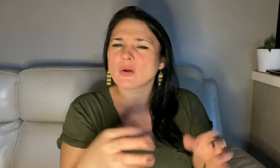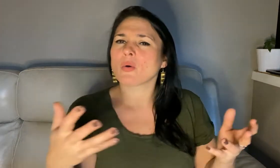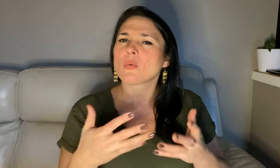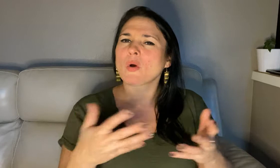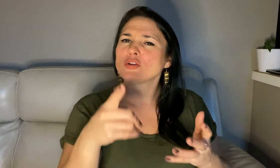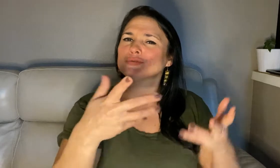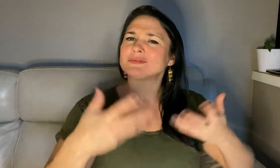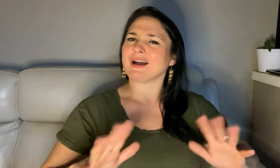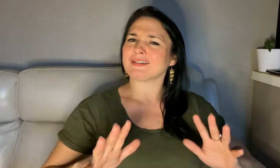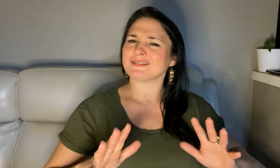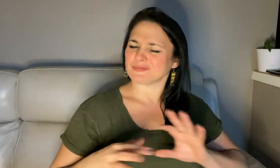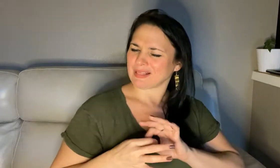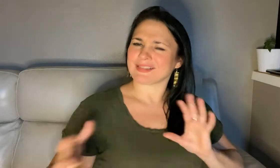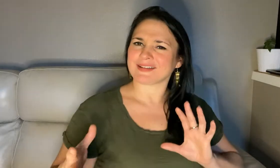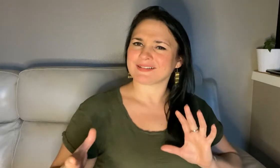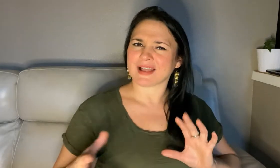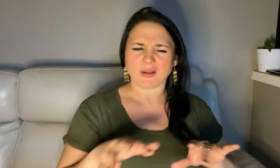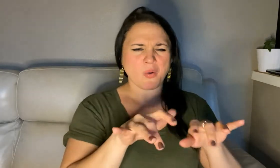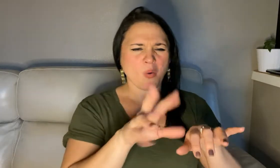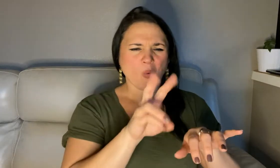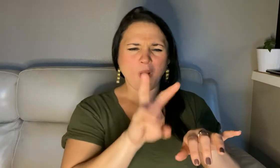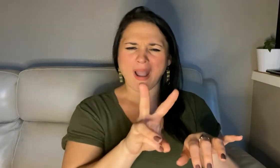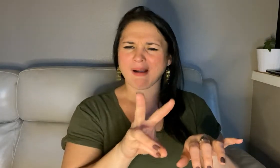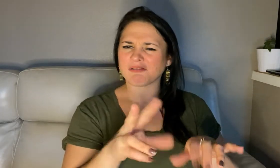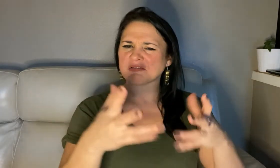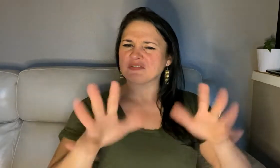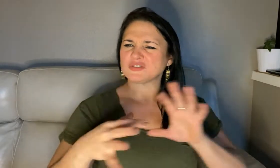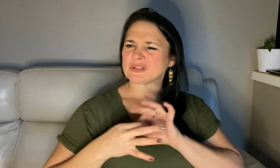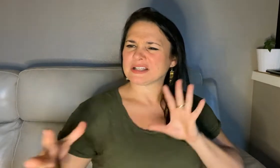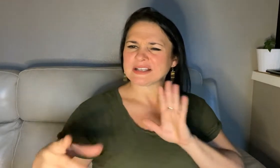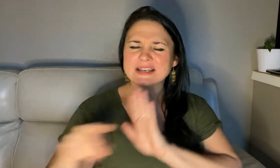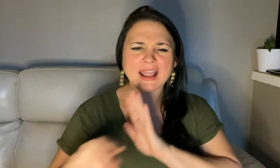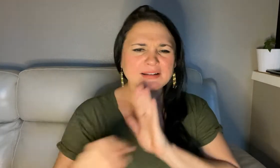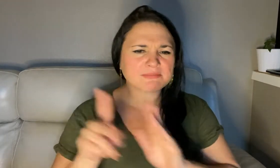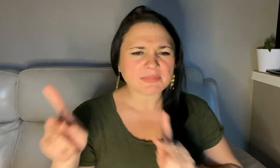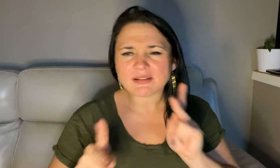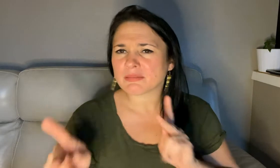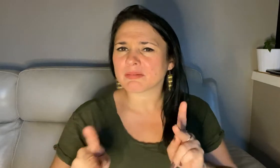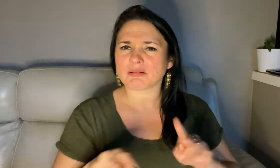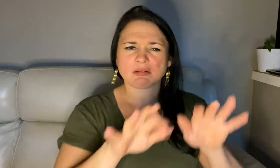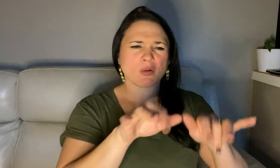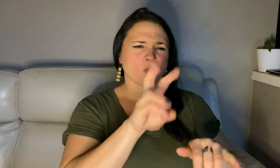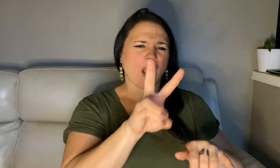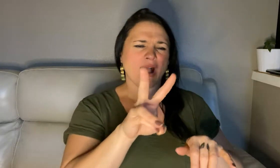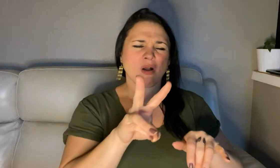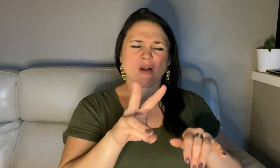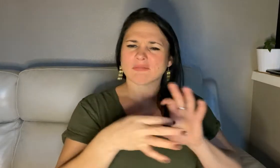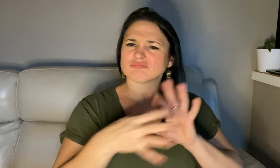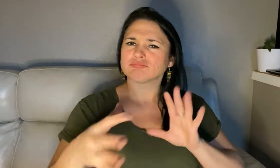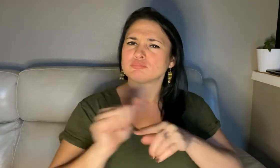in here. What do you want to release? What have you released? Make a comment, put a post down below, and practice that. What